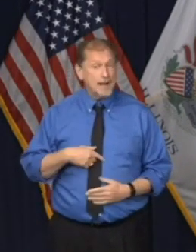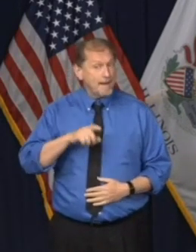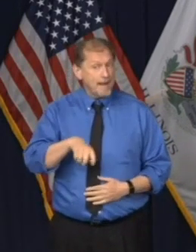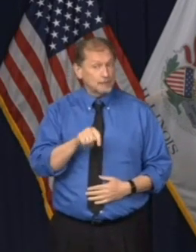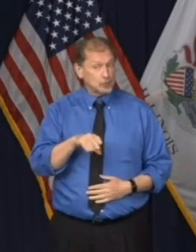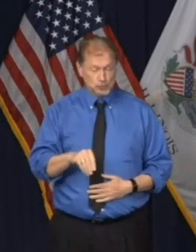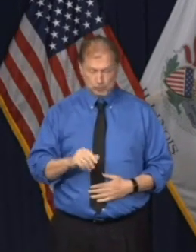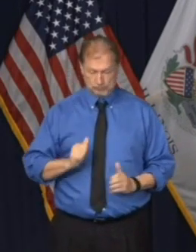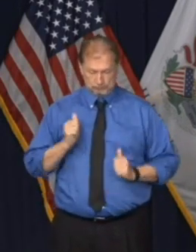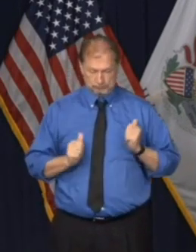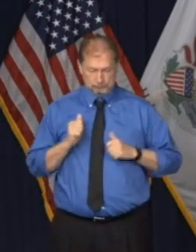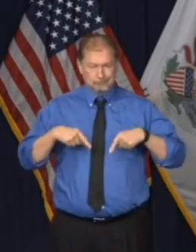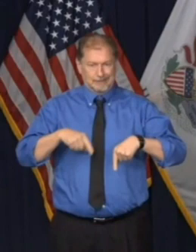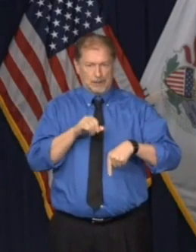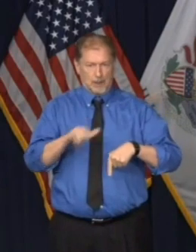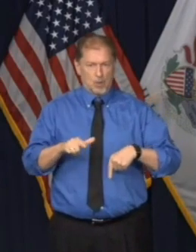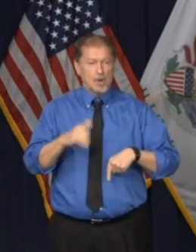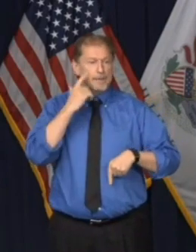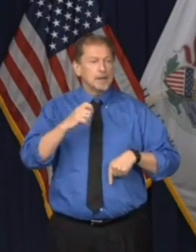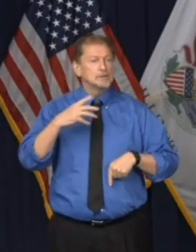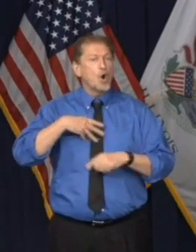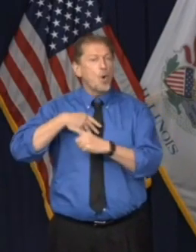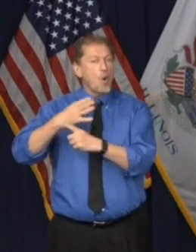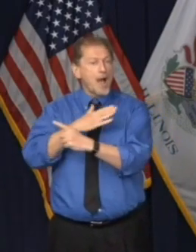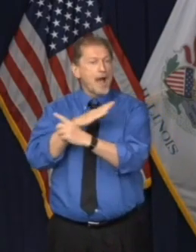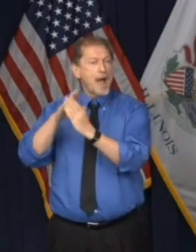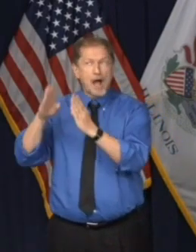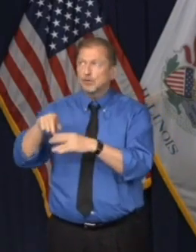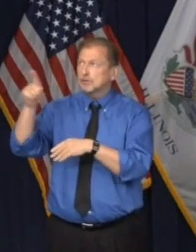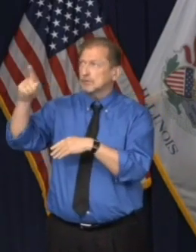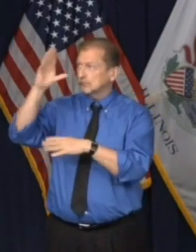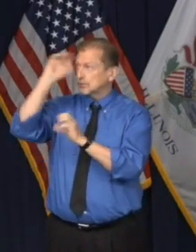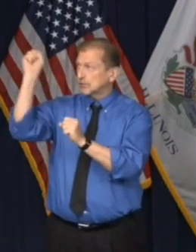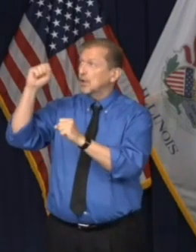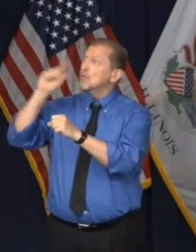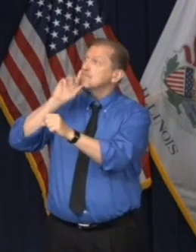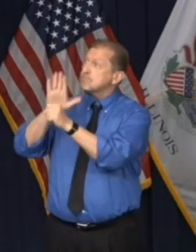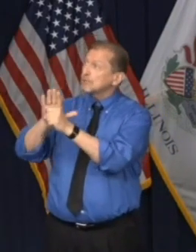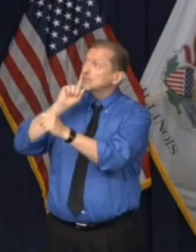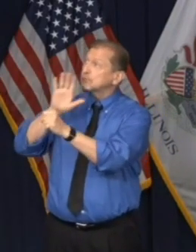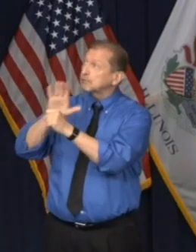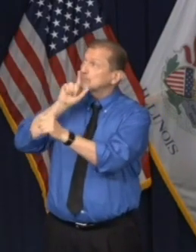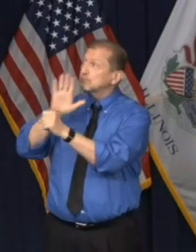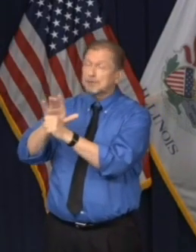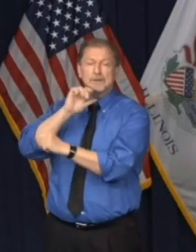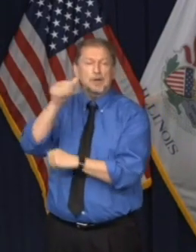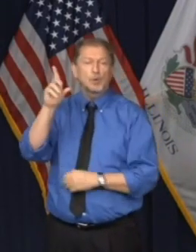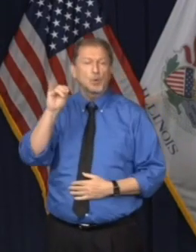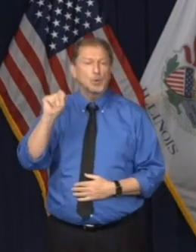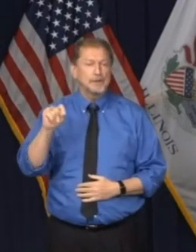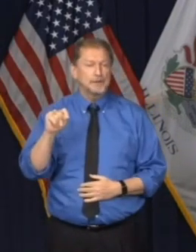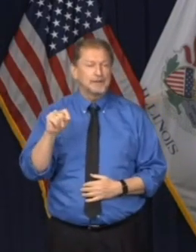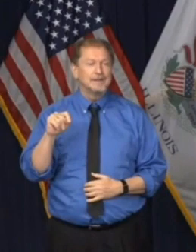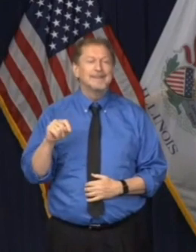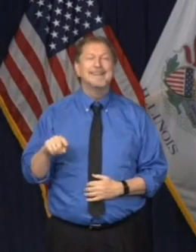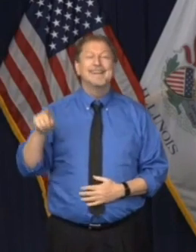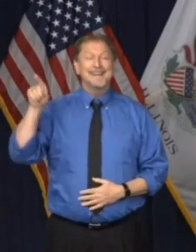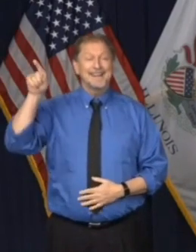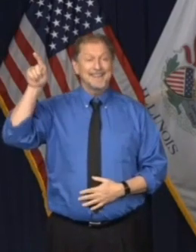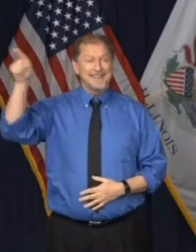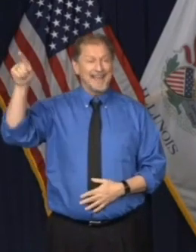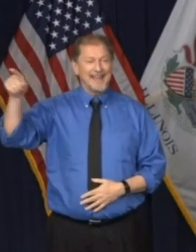White House has not delivered what it has said it would deliver. Let me explain what they are taking credit